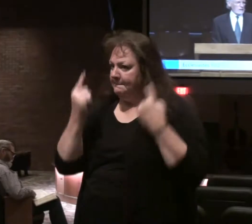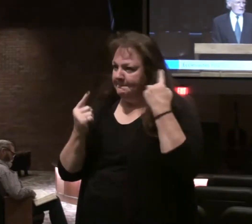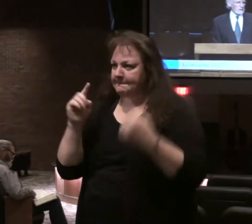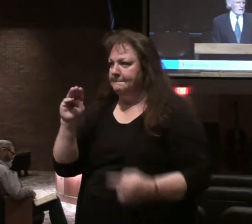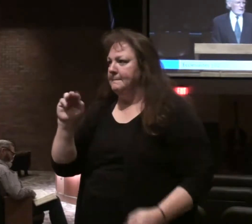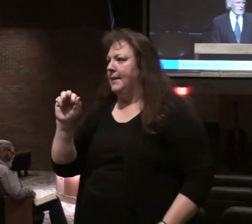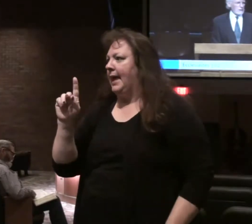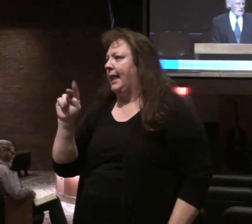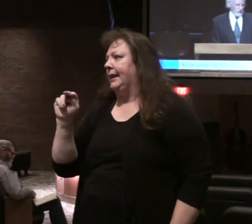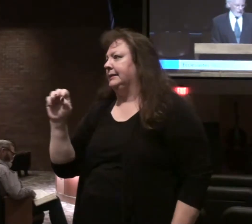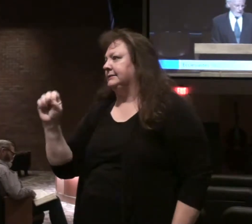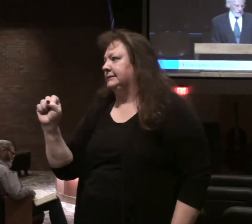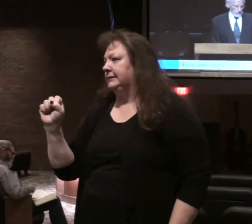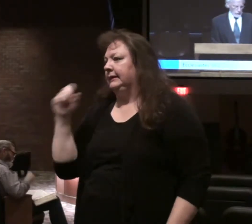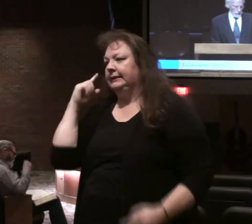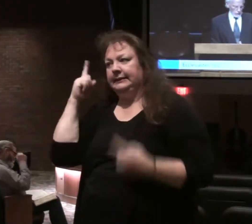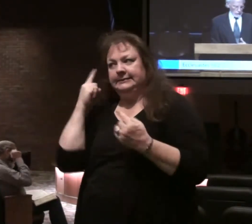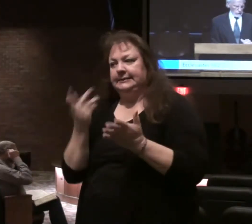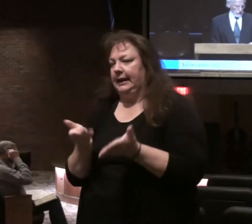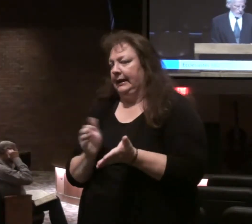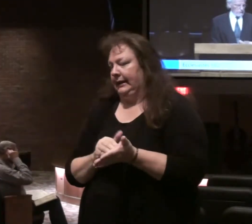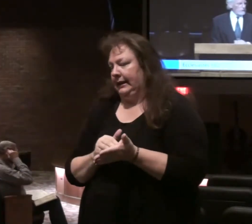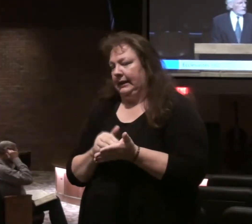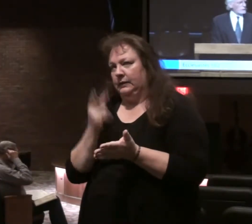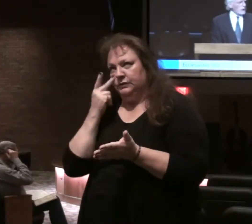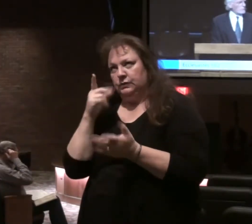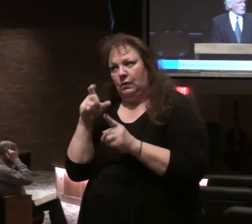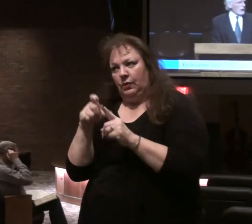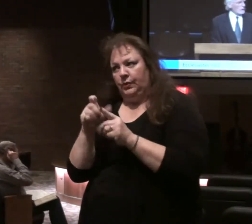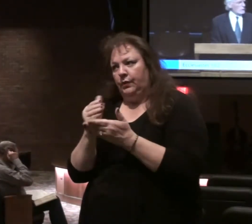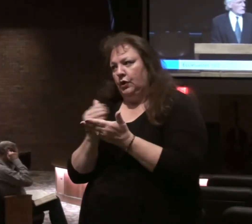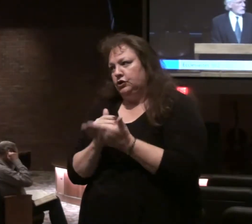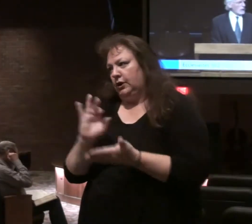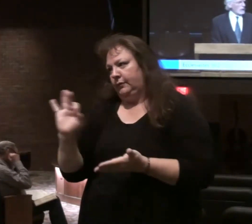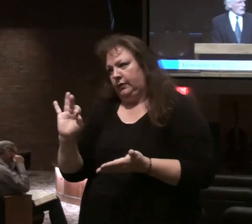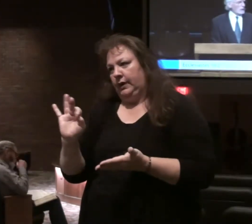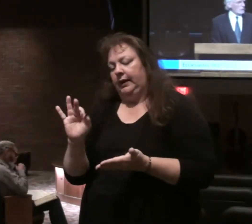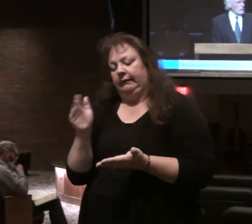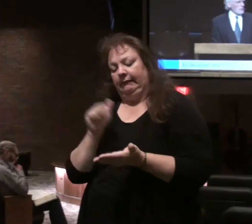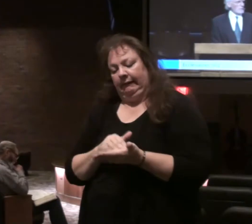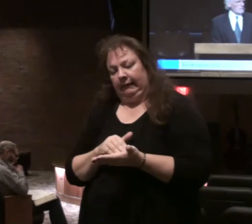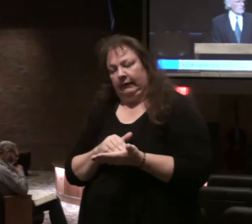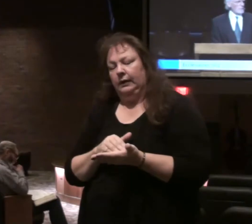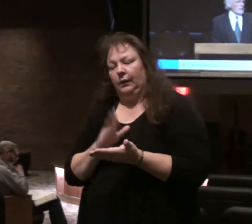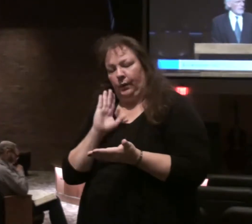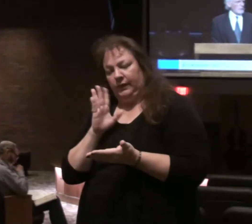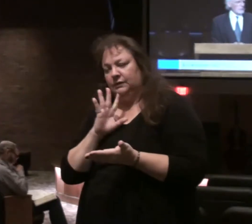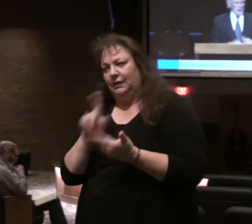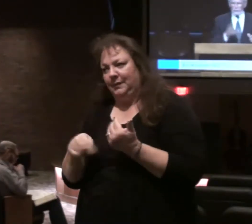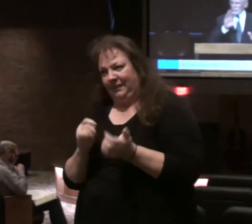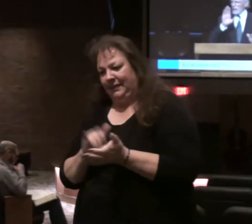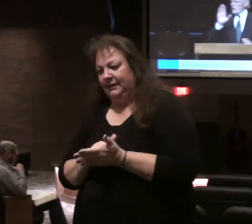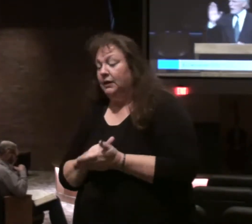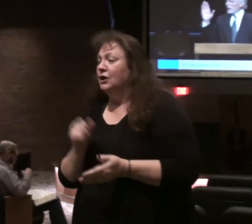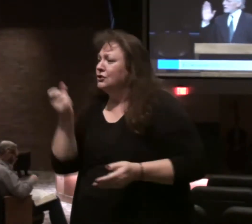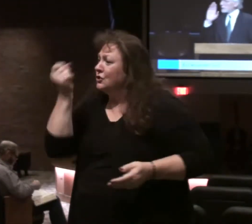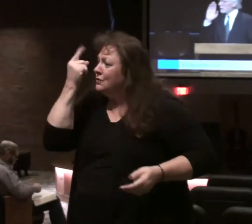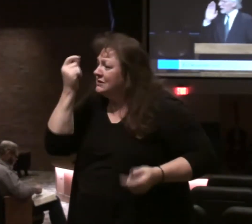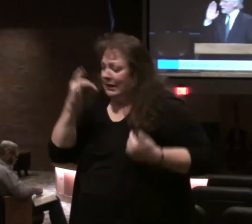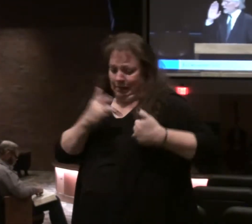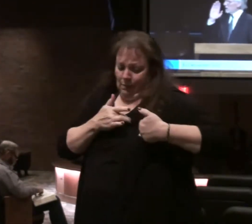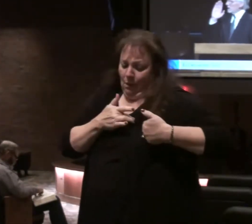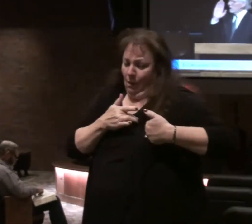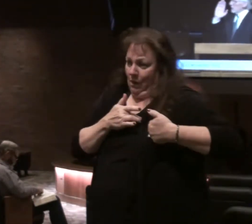again. Same word as we saw in chapter 9. We'll look at that again in a moment. So you see, the heart